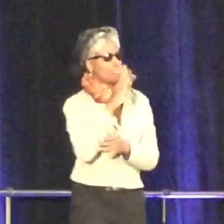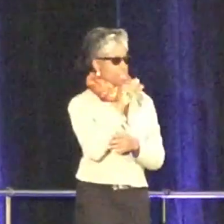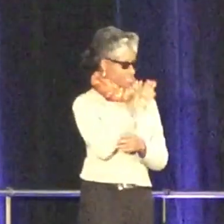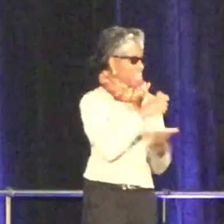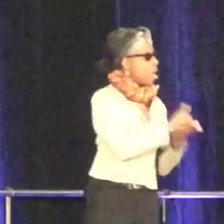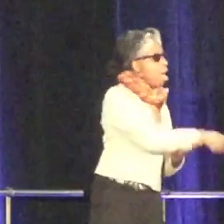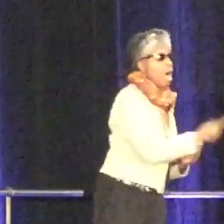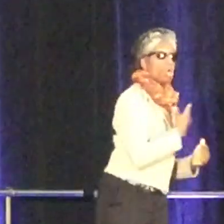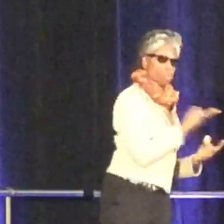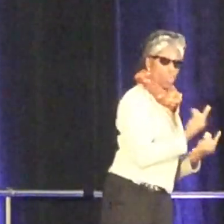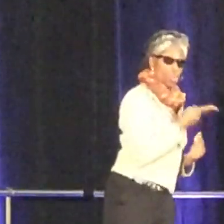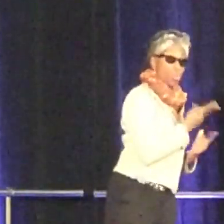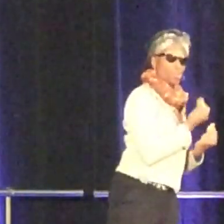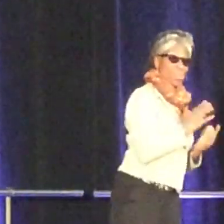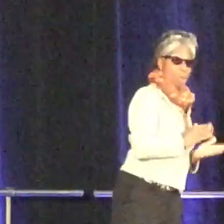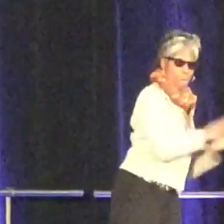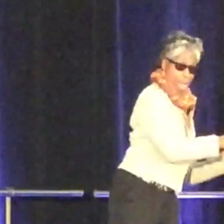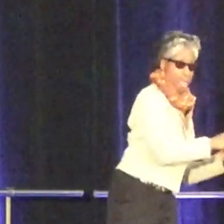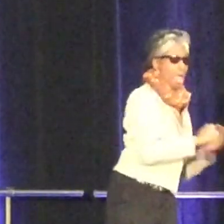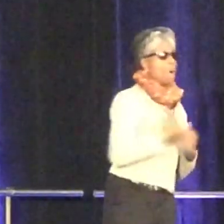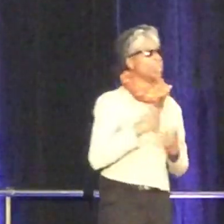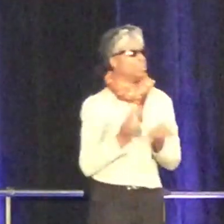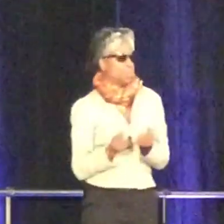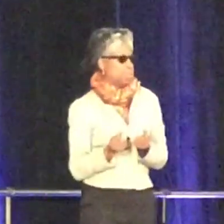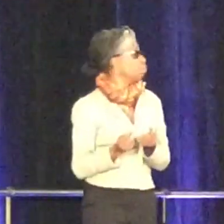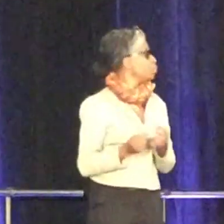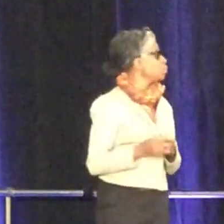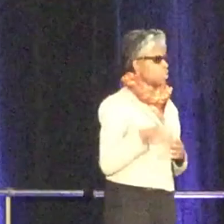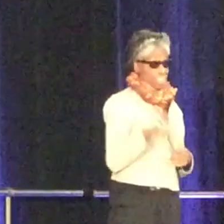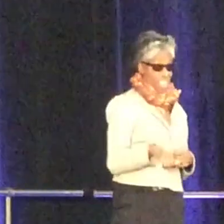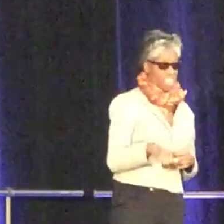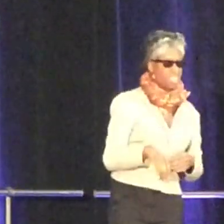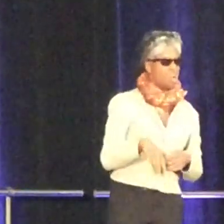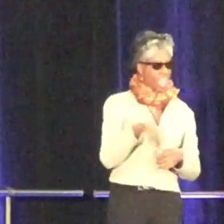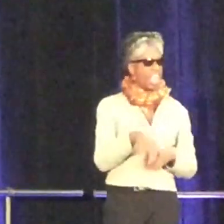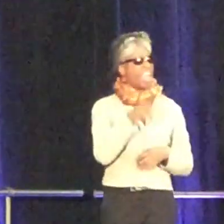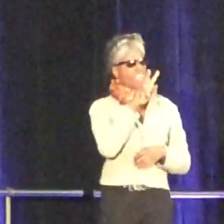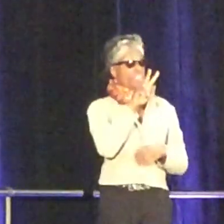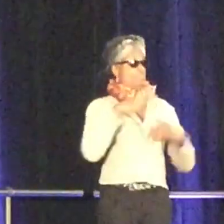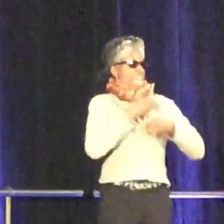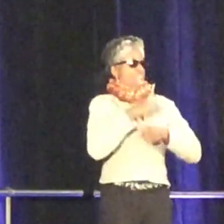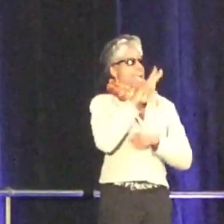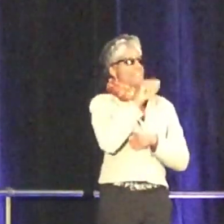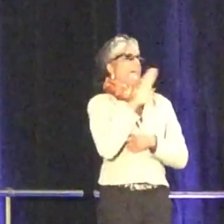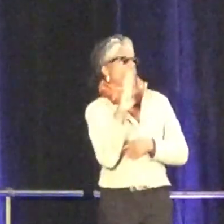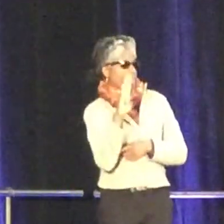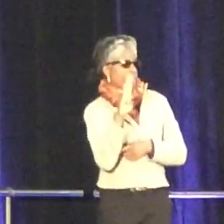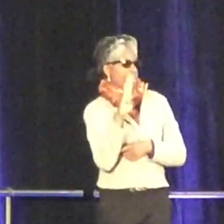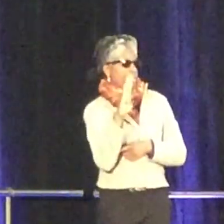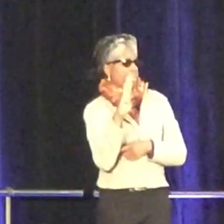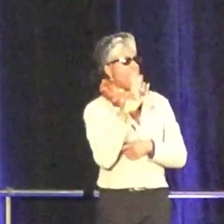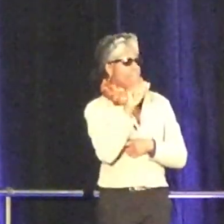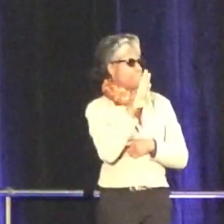bridge. Right? There are 3 ways to VAB. Talk to your students differently. From this point forward, Halifax, no